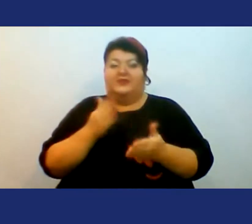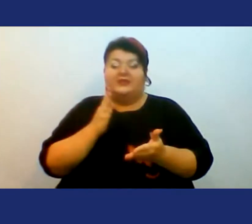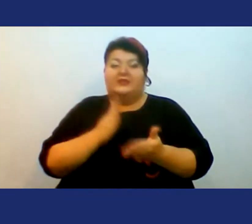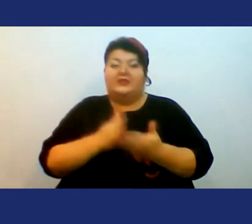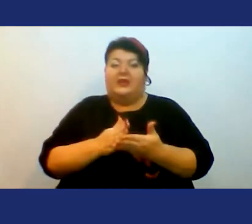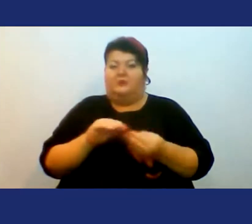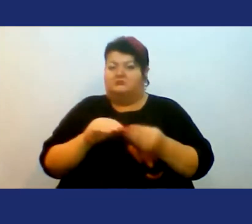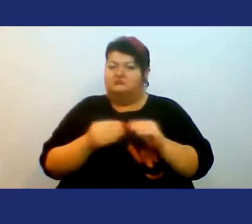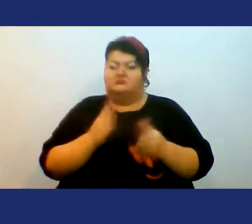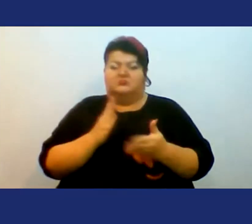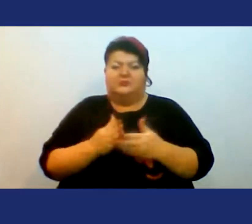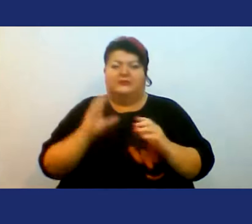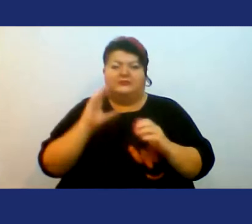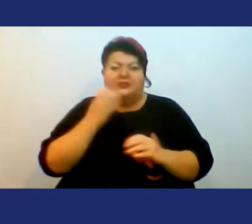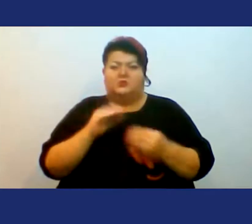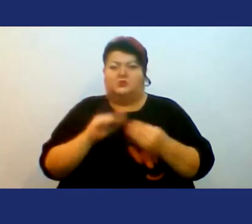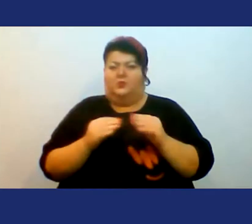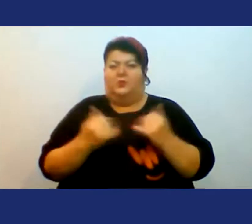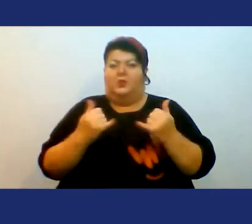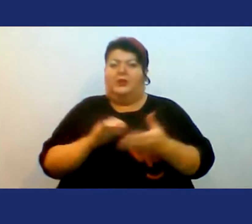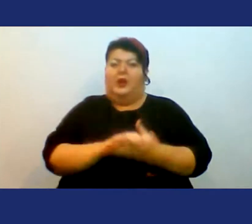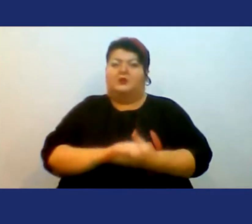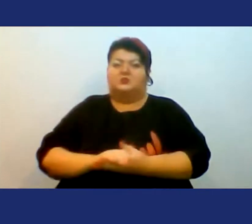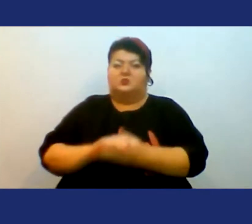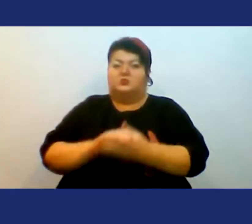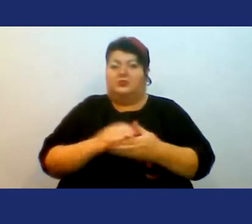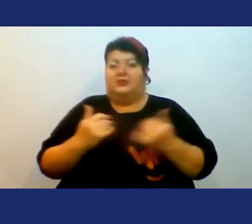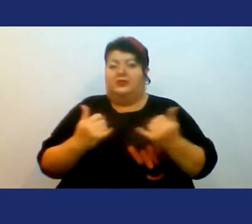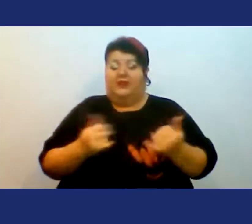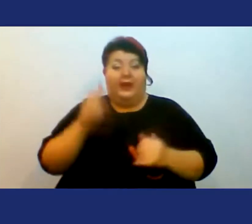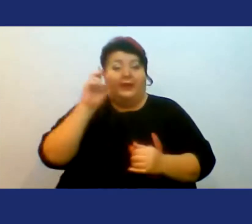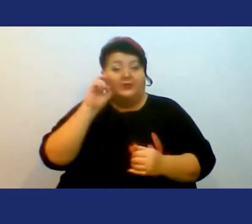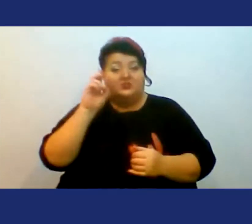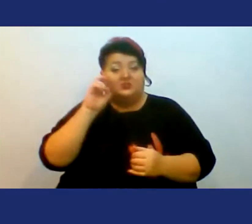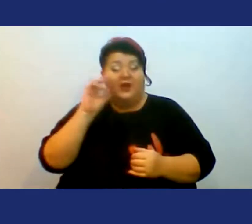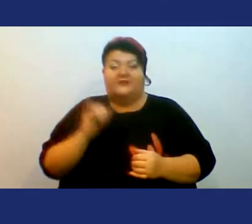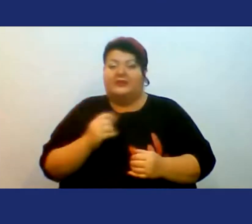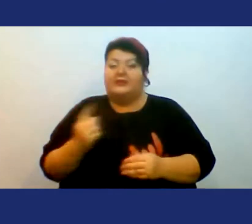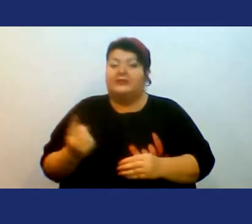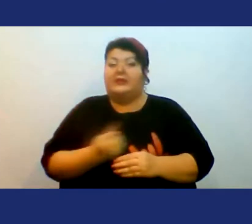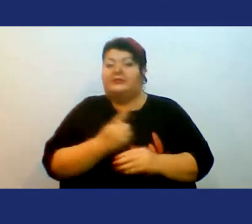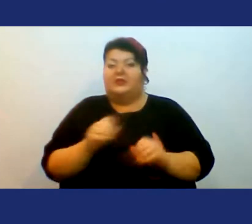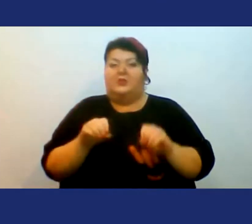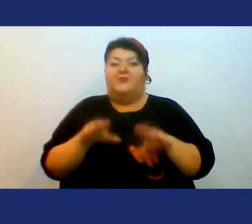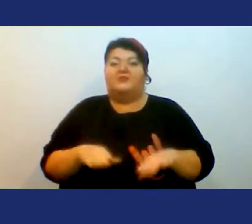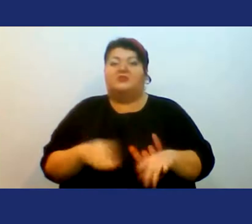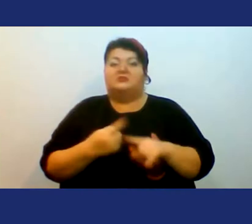3 floors up to the voting premises, we could not be talking about